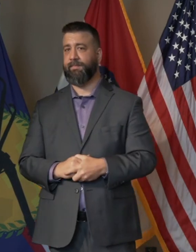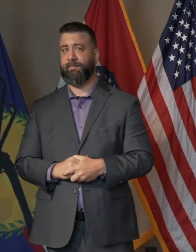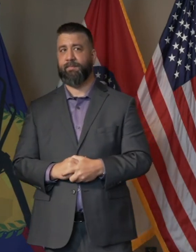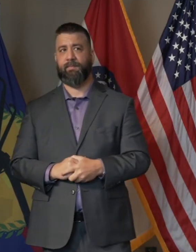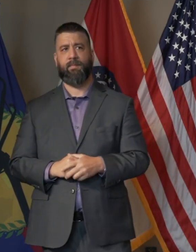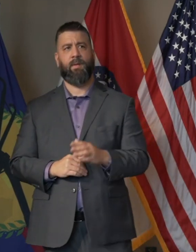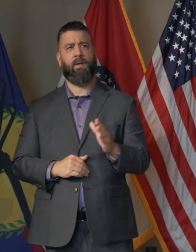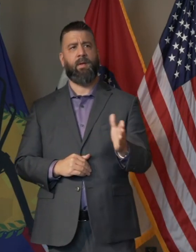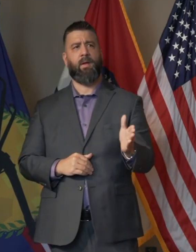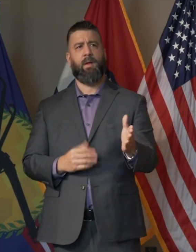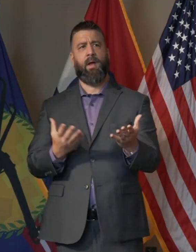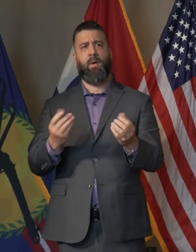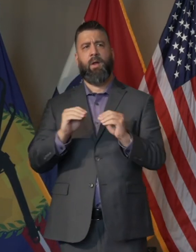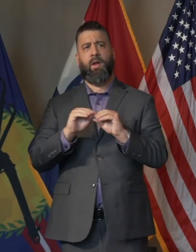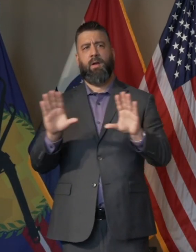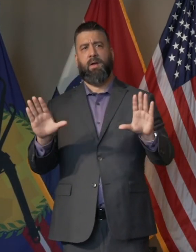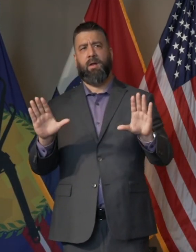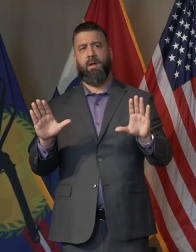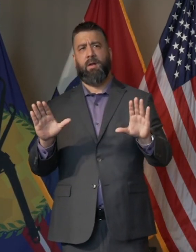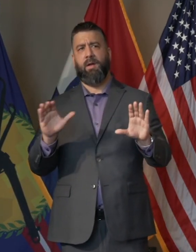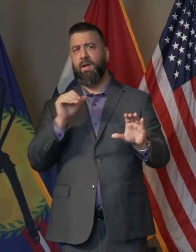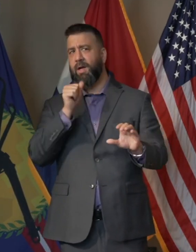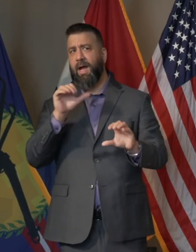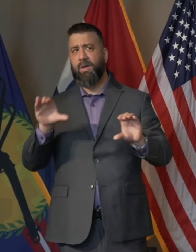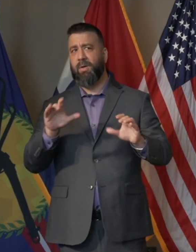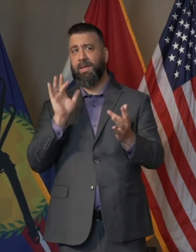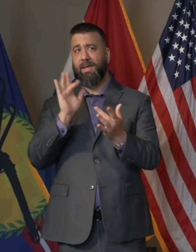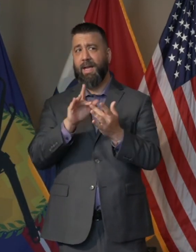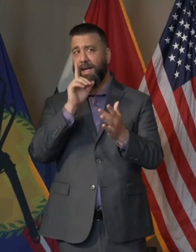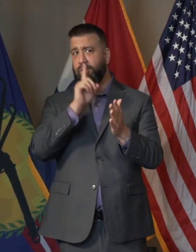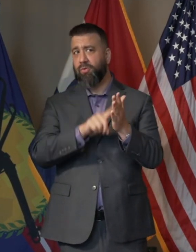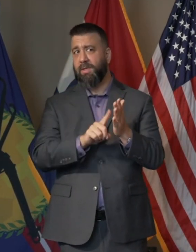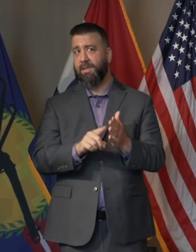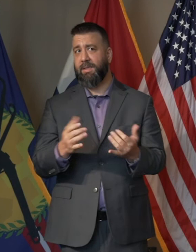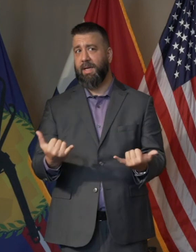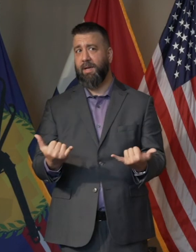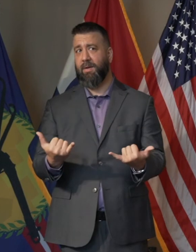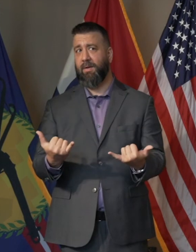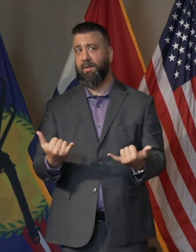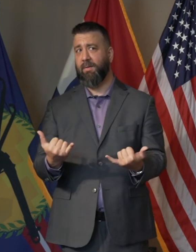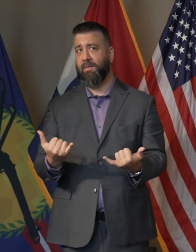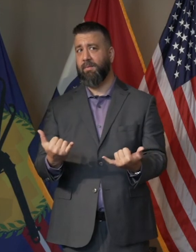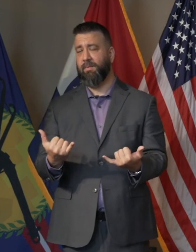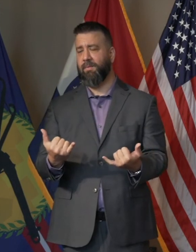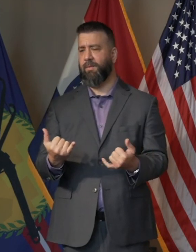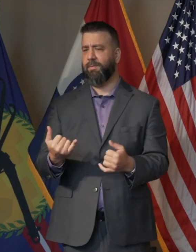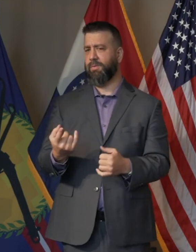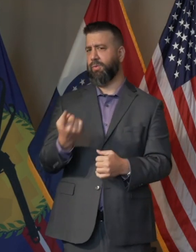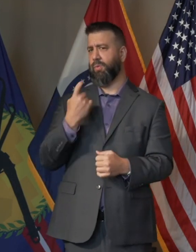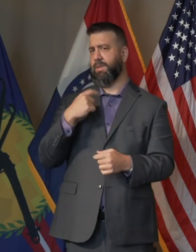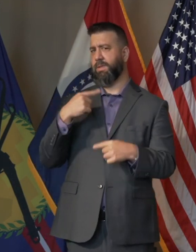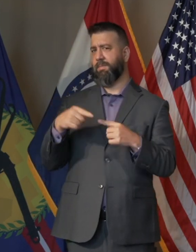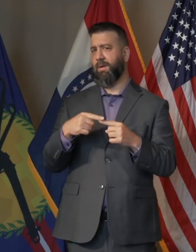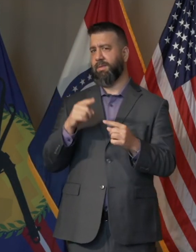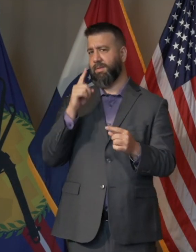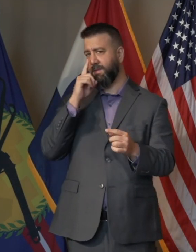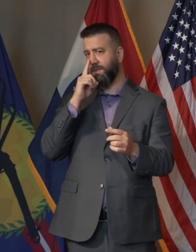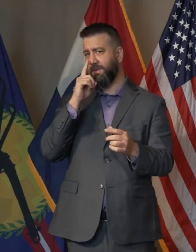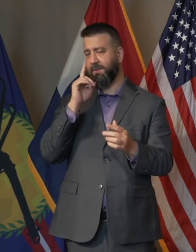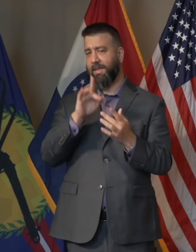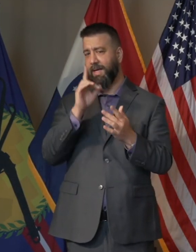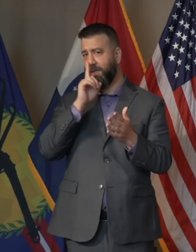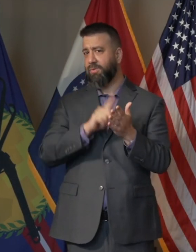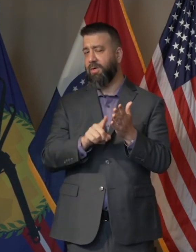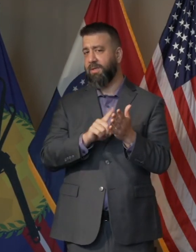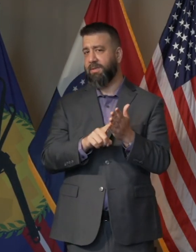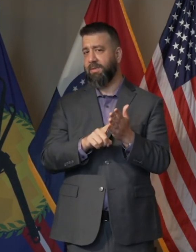I just want to clarify, did you say they're not doing contact tracing at all anymore, or they're just? You know, our questions about contact tracing by our